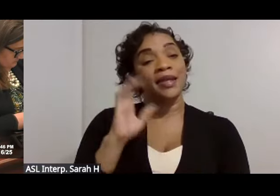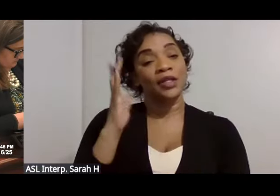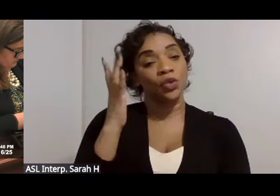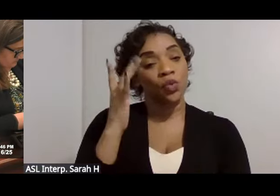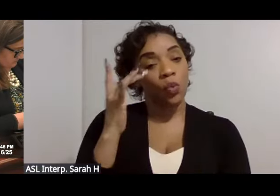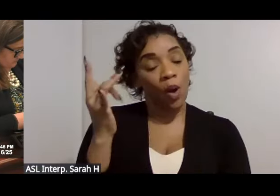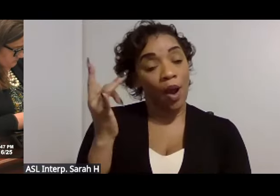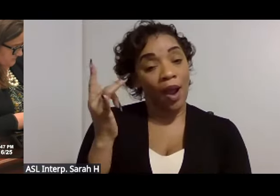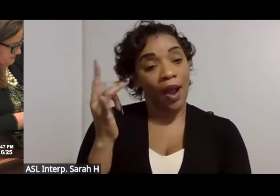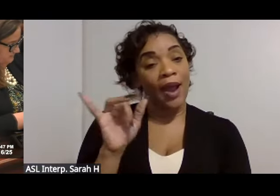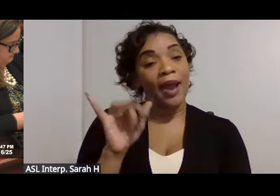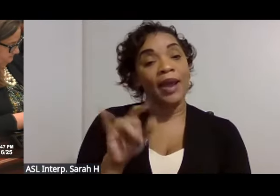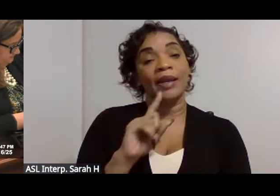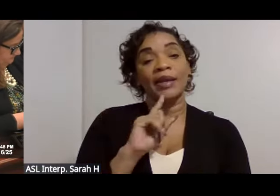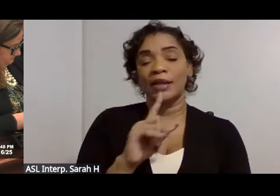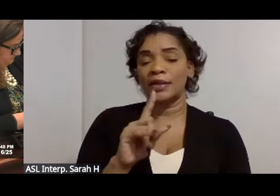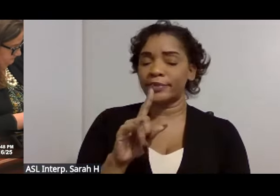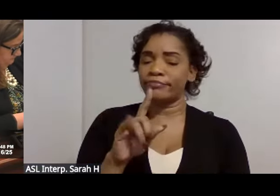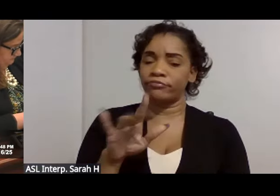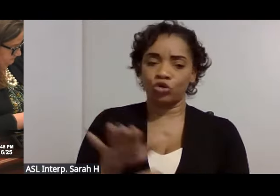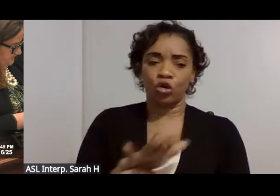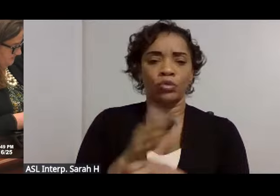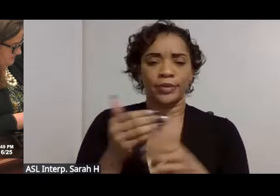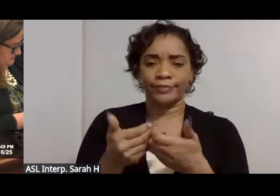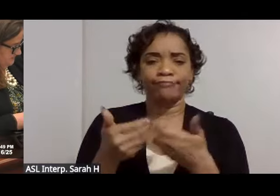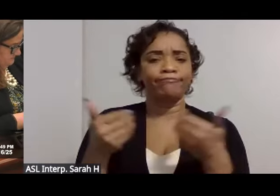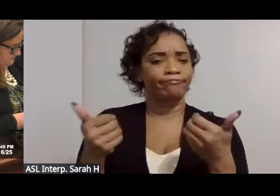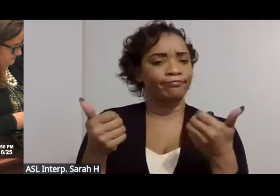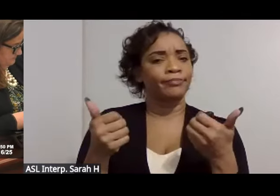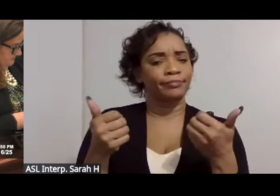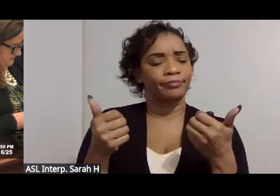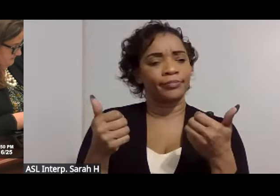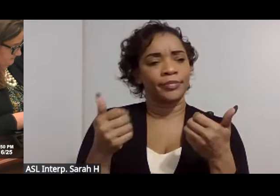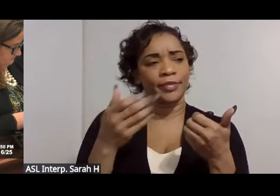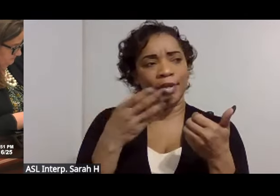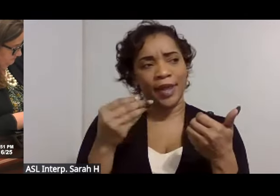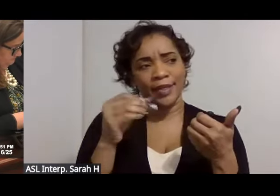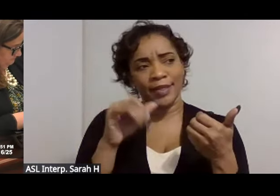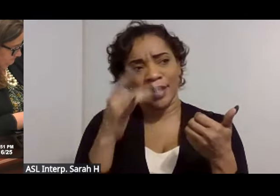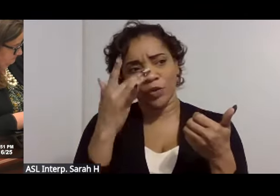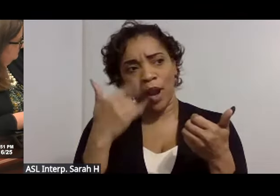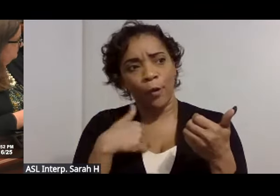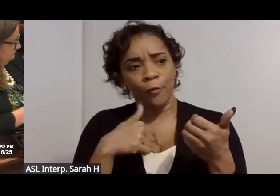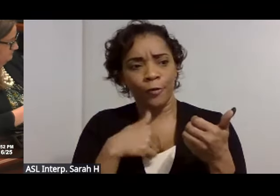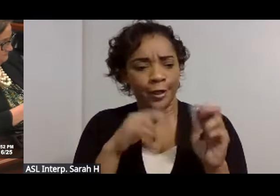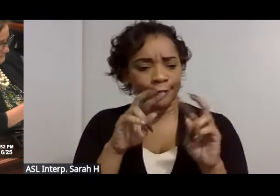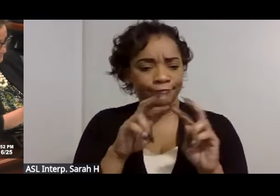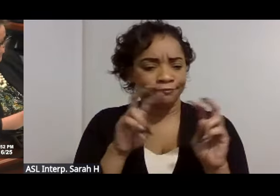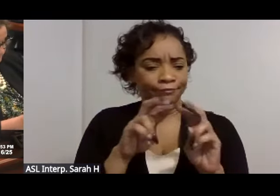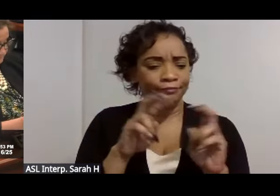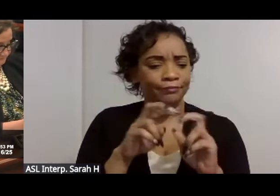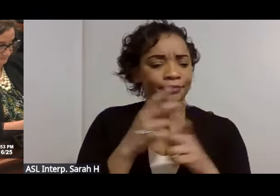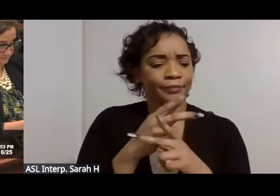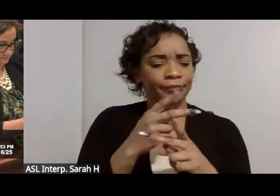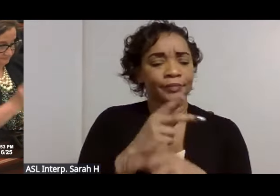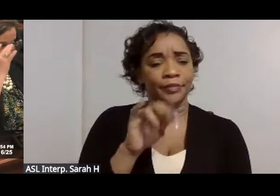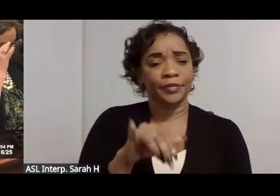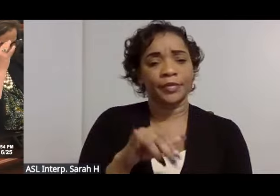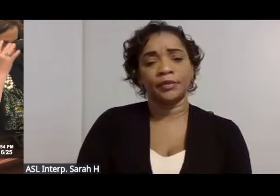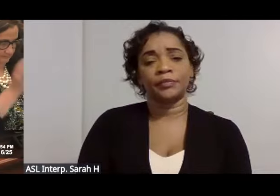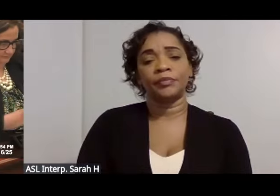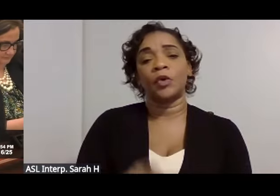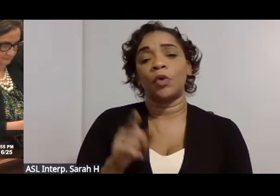is totally distinguishable and why we spent so much time distinguishing it. Now, what you say about Arizona, and I have not read the